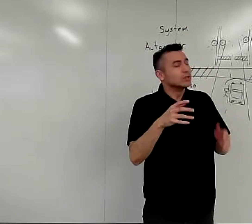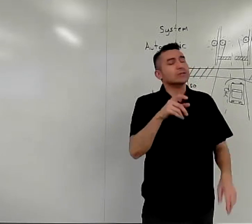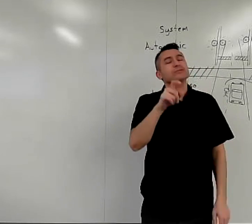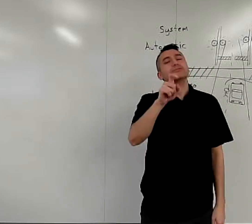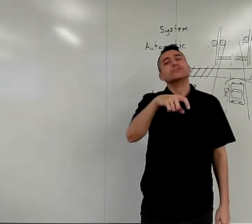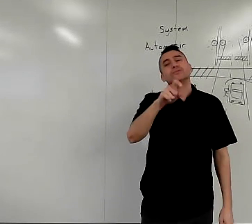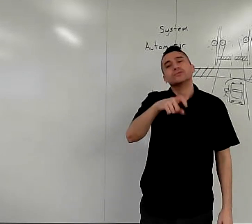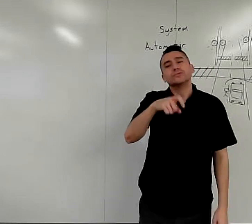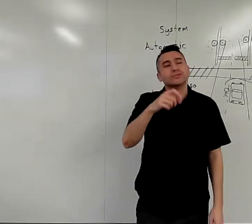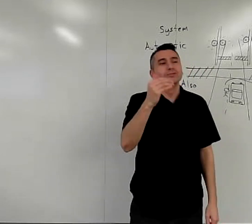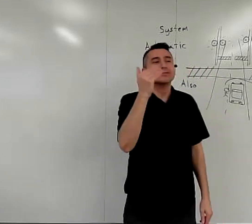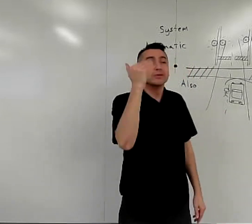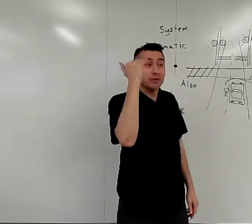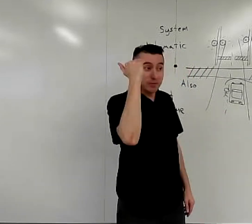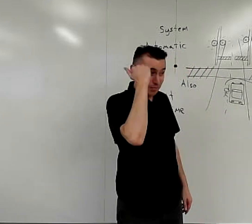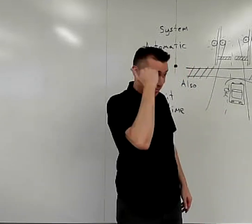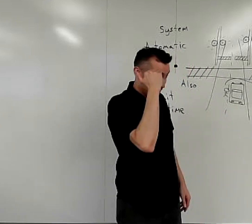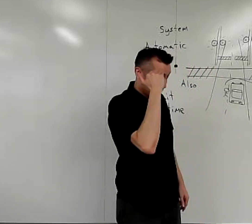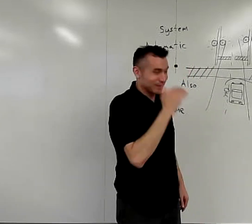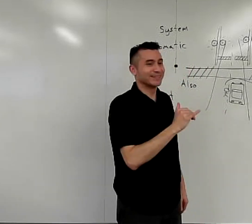Students should know.